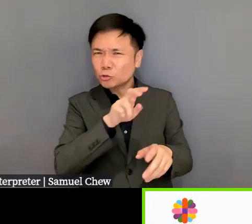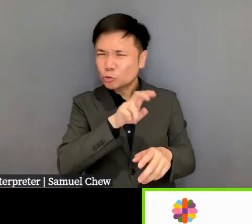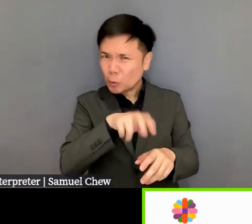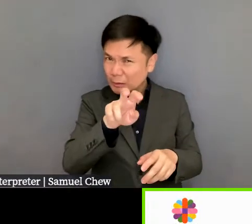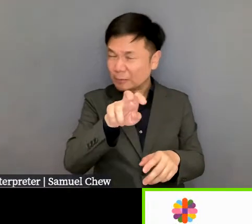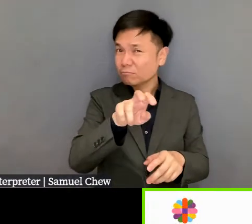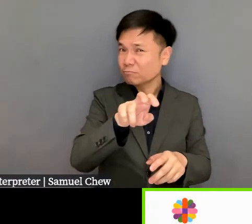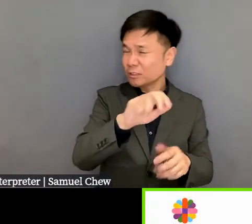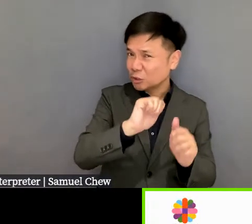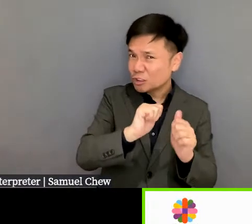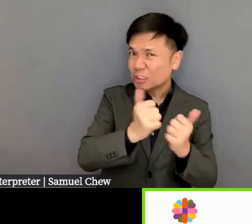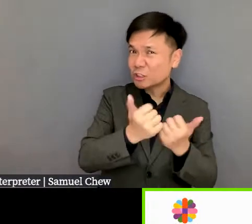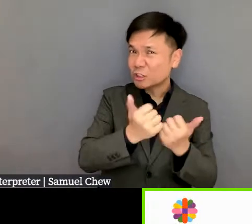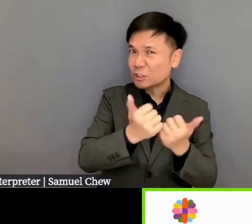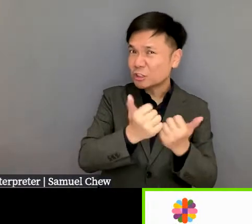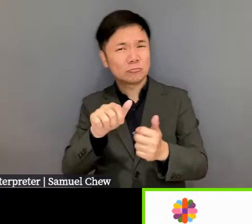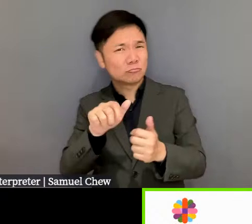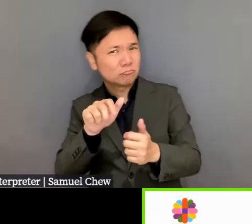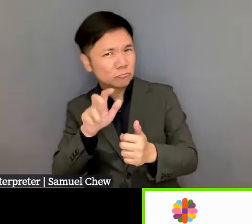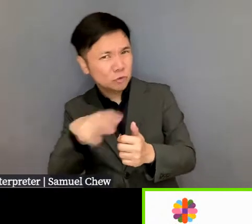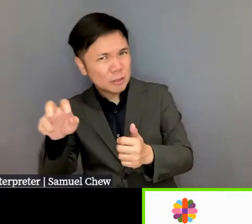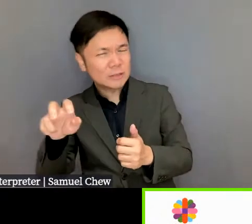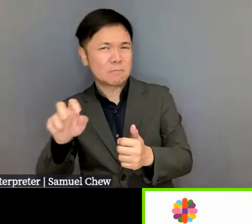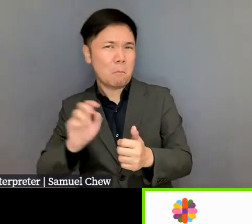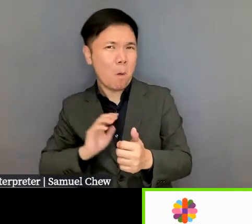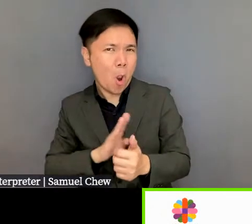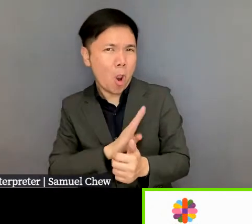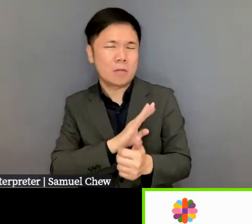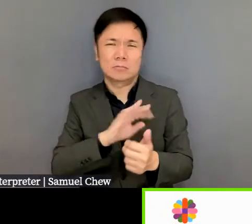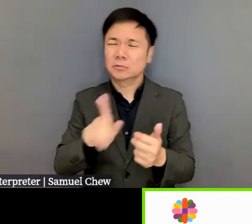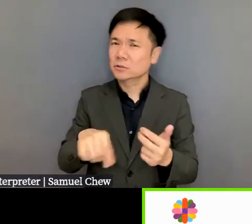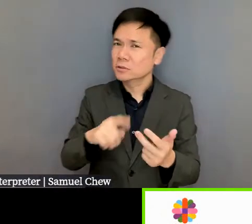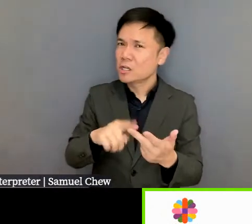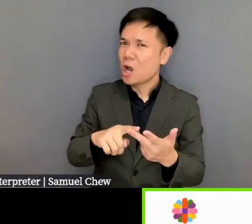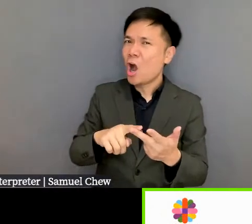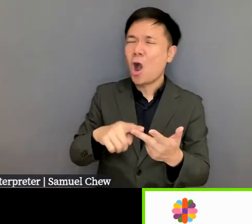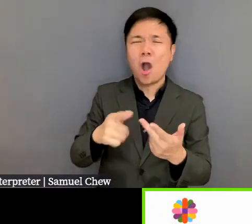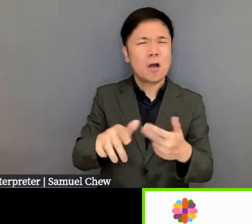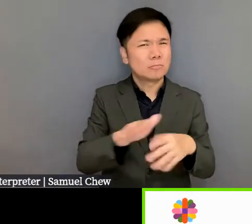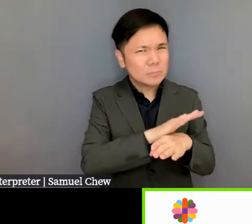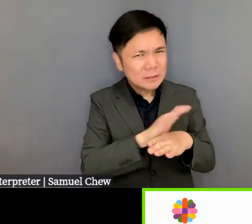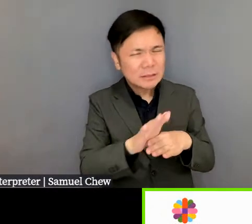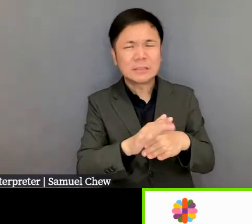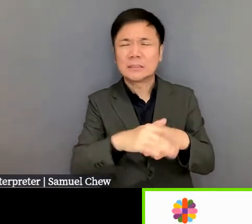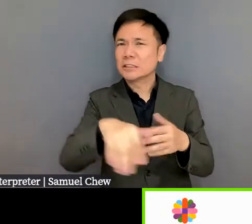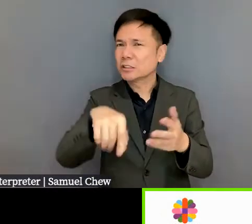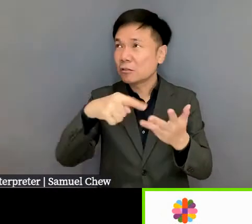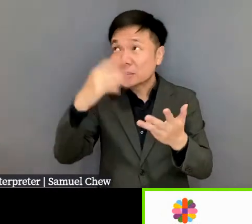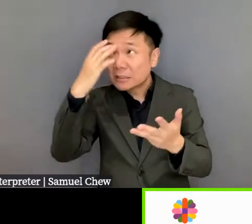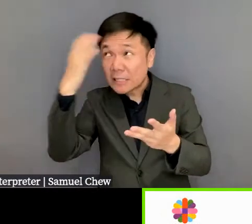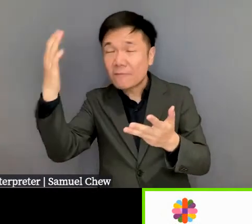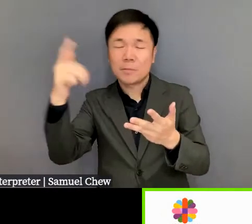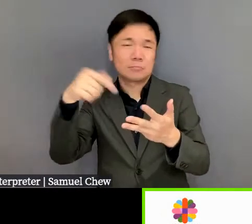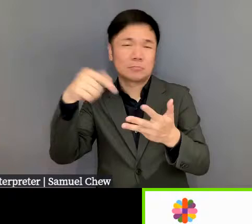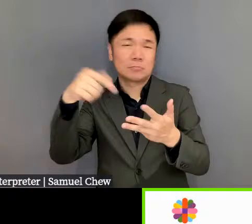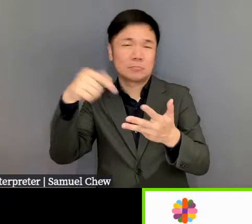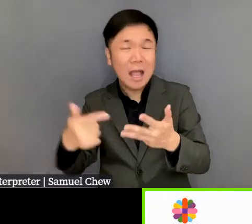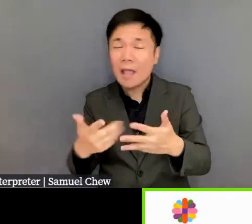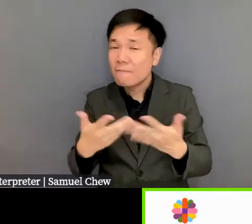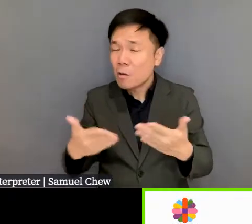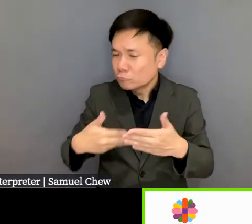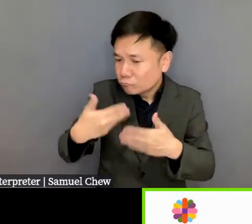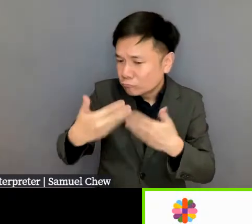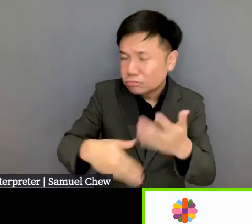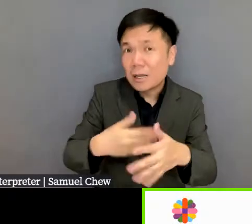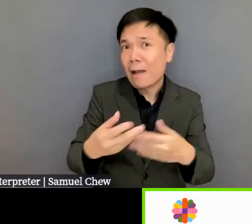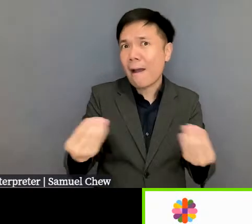or tourism boards, any public or semi-public bodies in the tourism sector that want to get started with work on